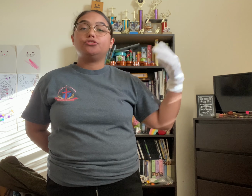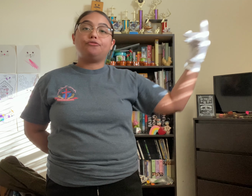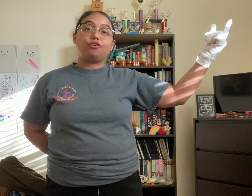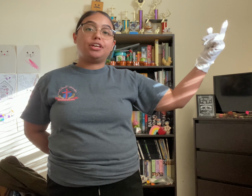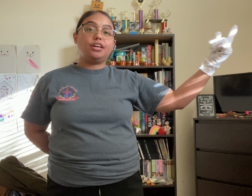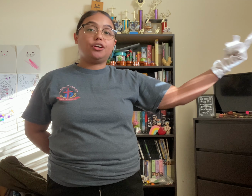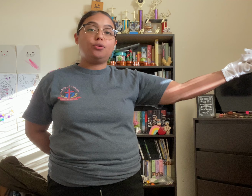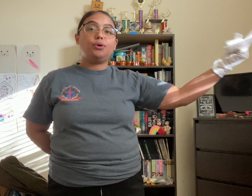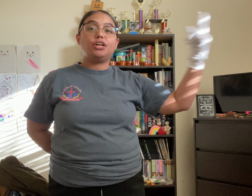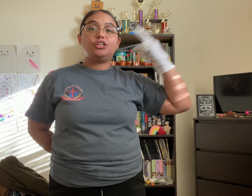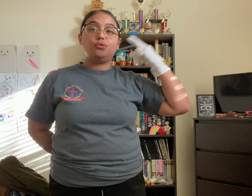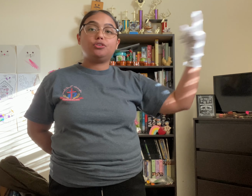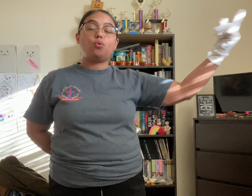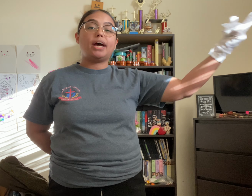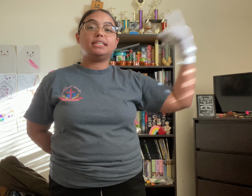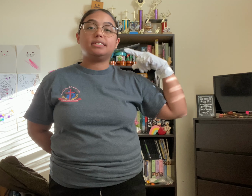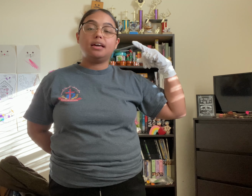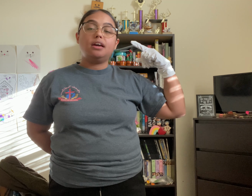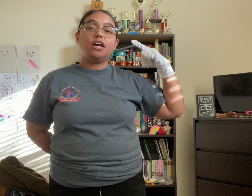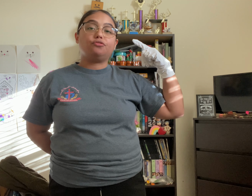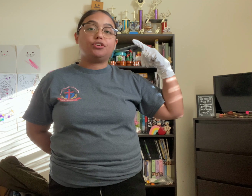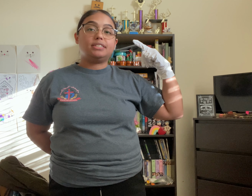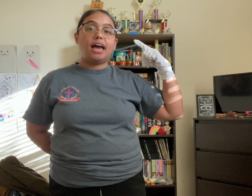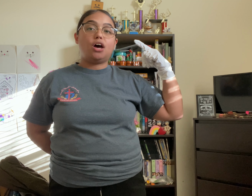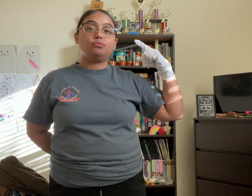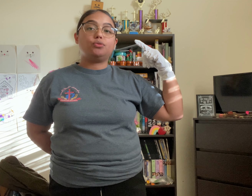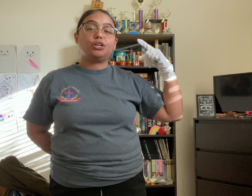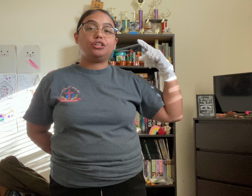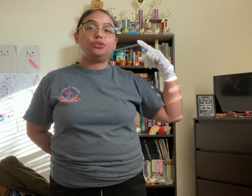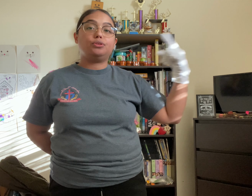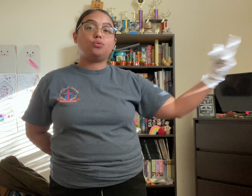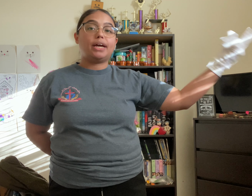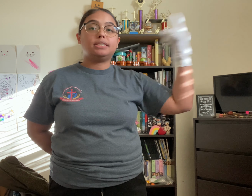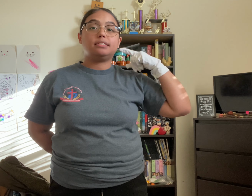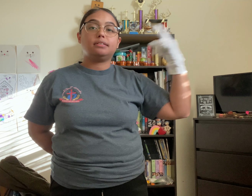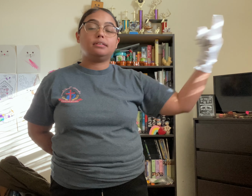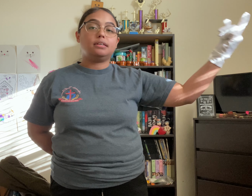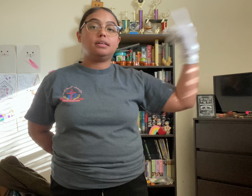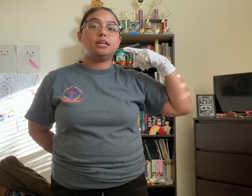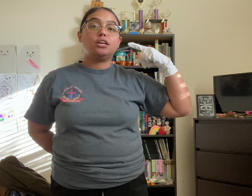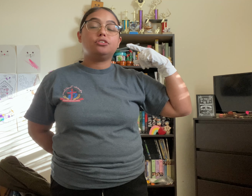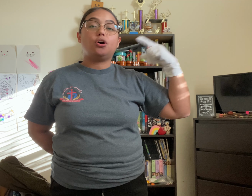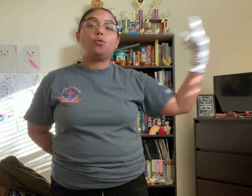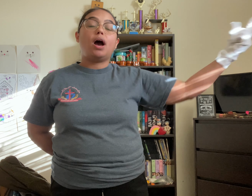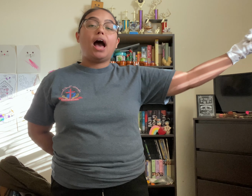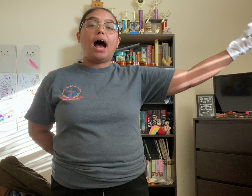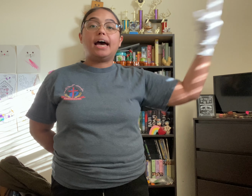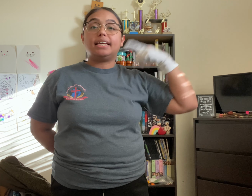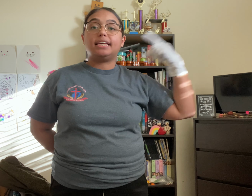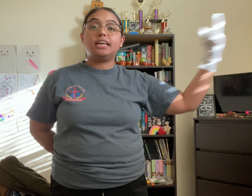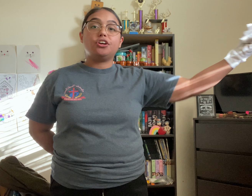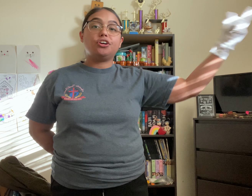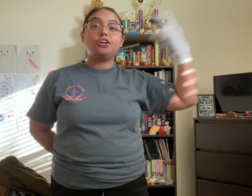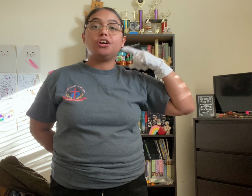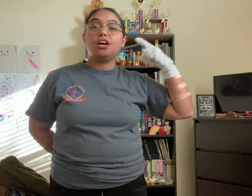for hear, we're going to do it twice. And for sound, we're going to do it twice. So I hear